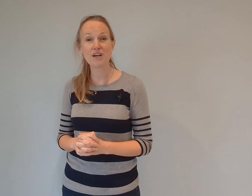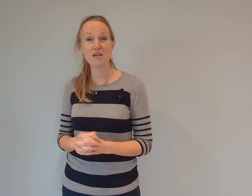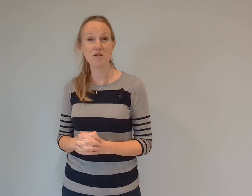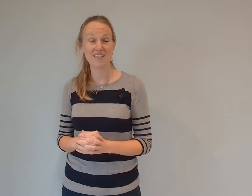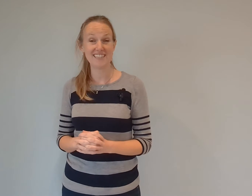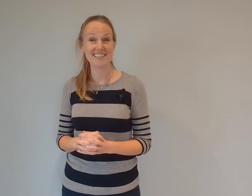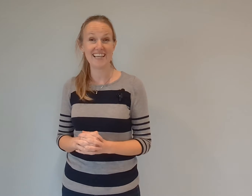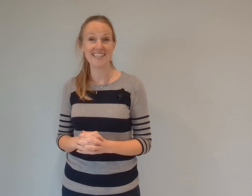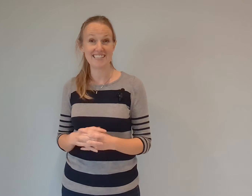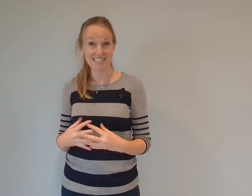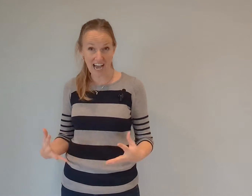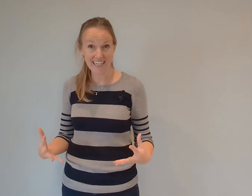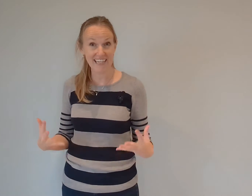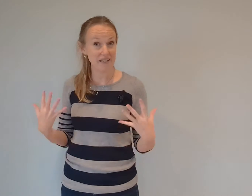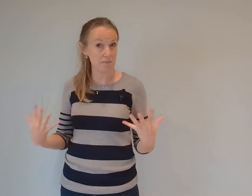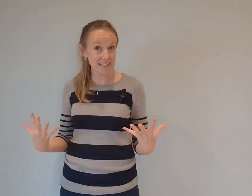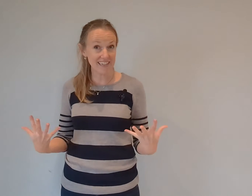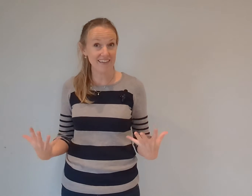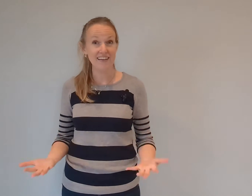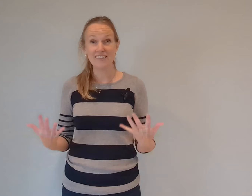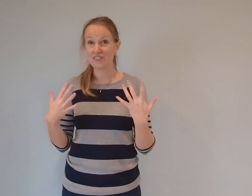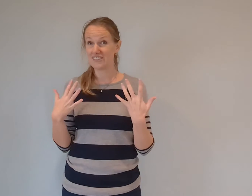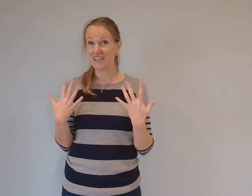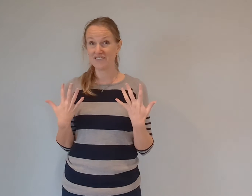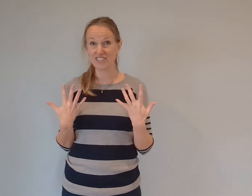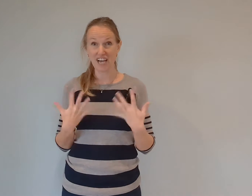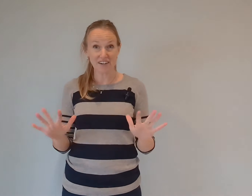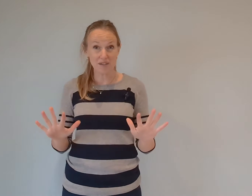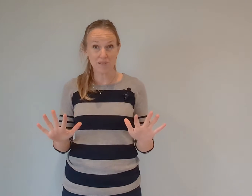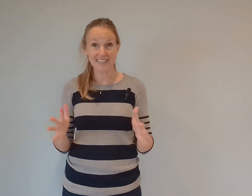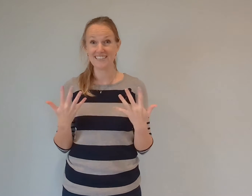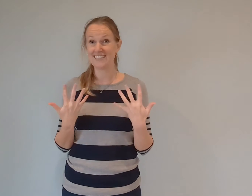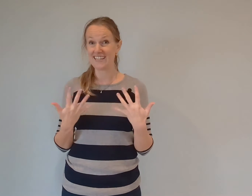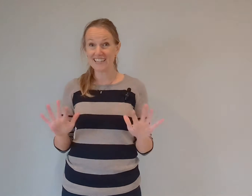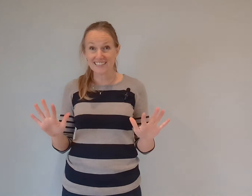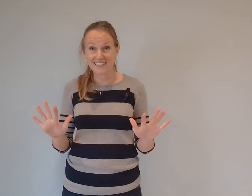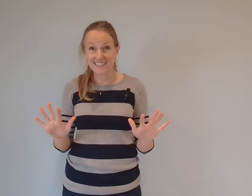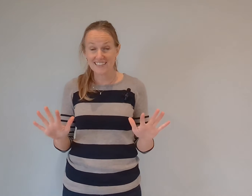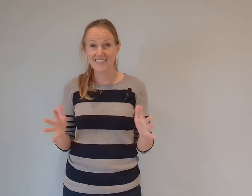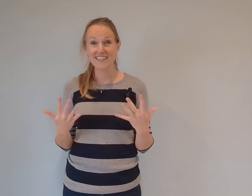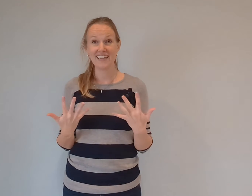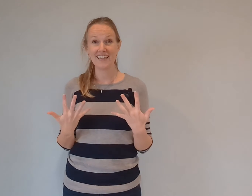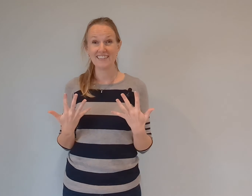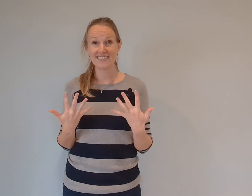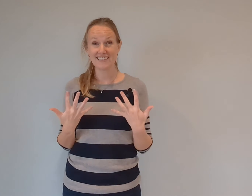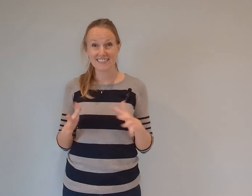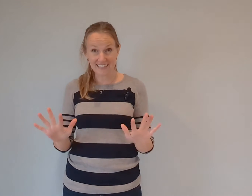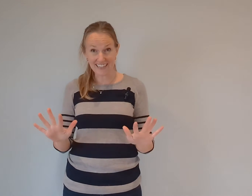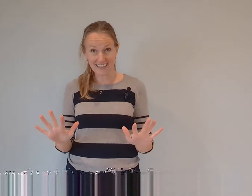talking about things that he has done and completed. So the sign for done or complete is like this. Okay, hands like this and then like